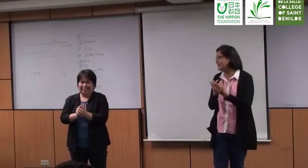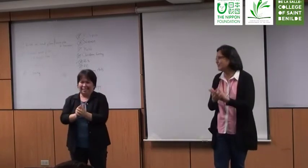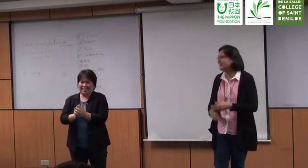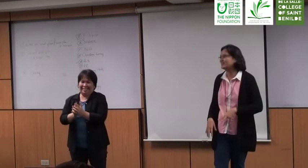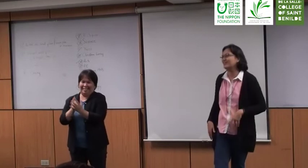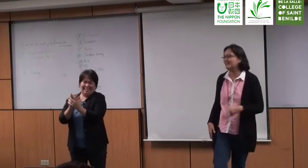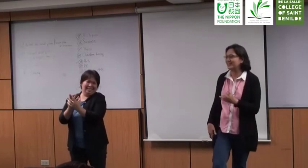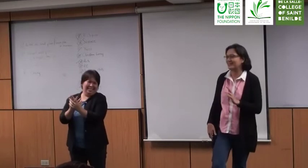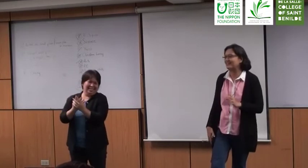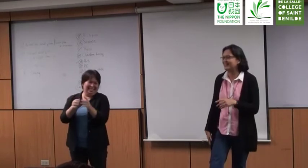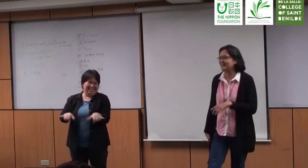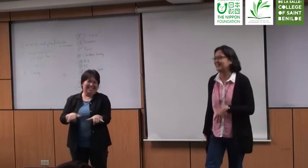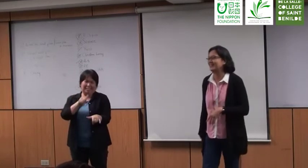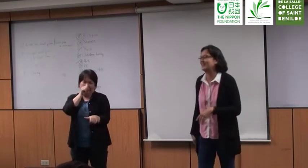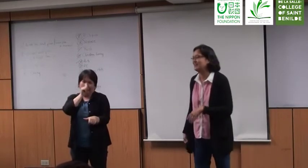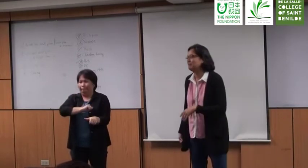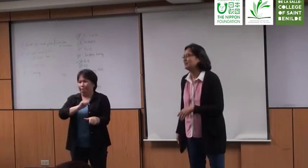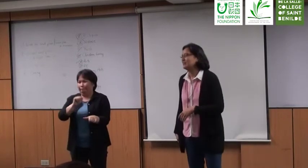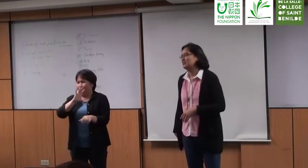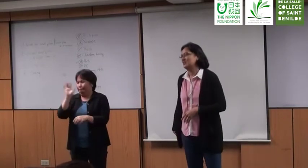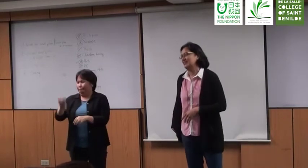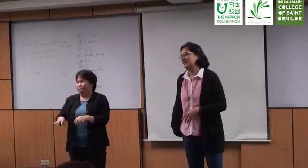jail everyone so you finish everything?